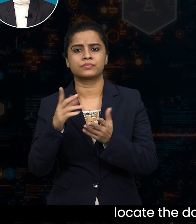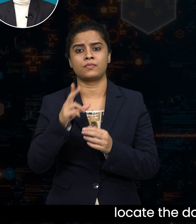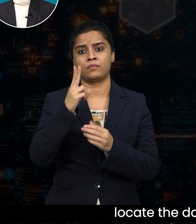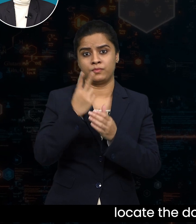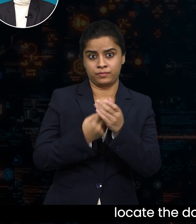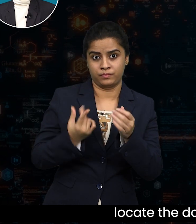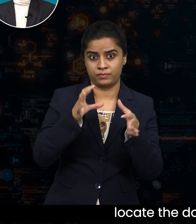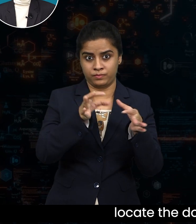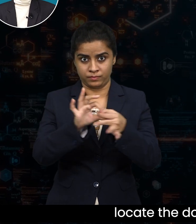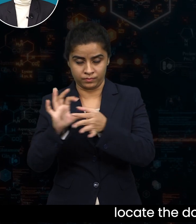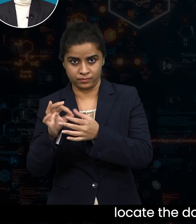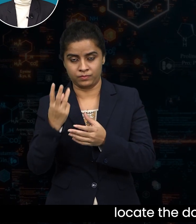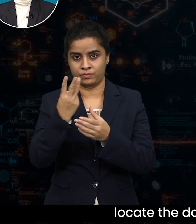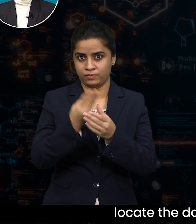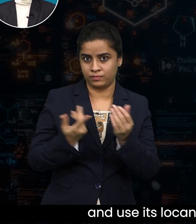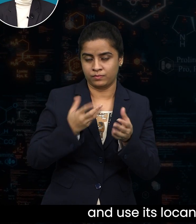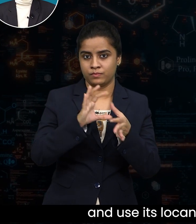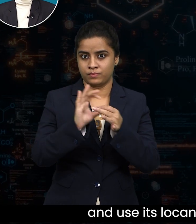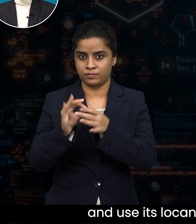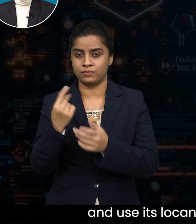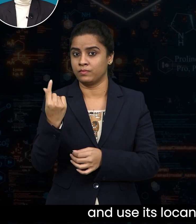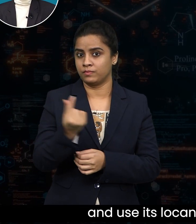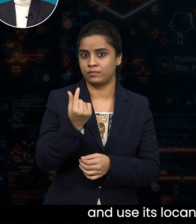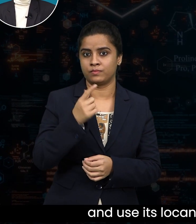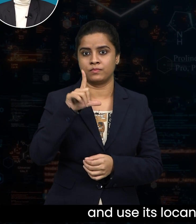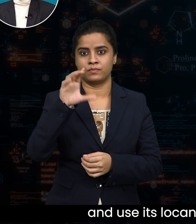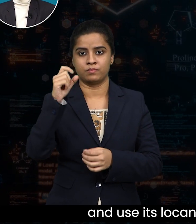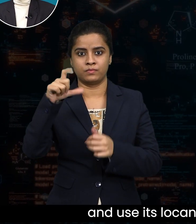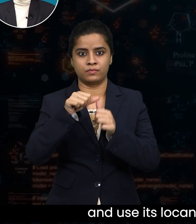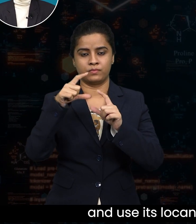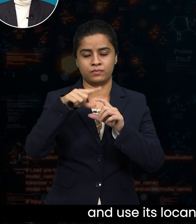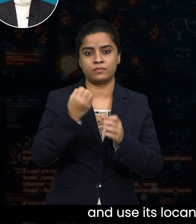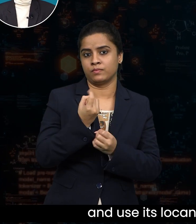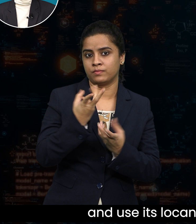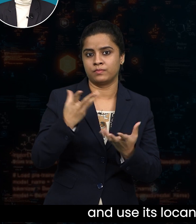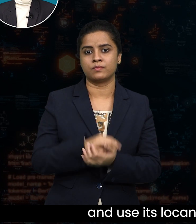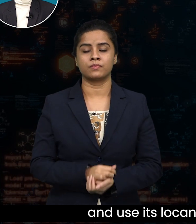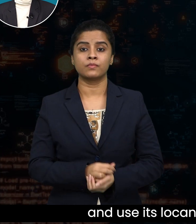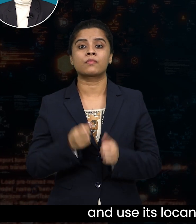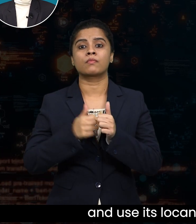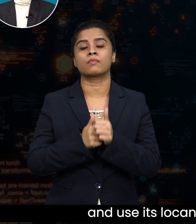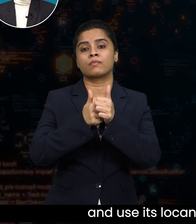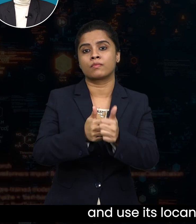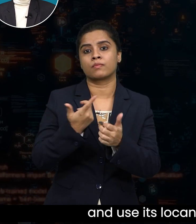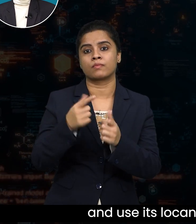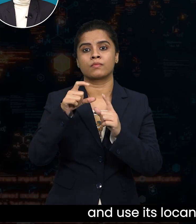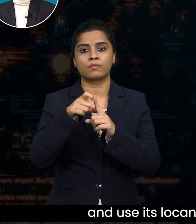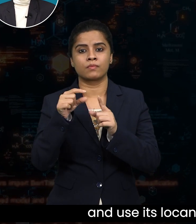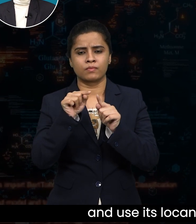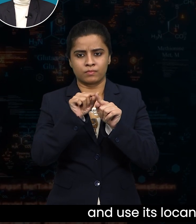bond or triple bond and use its locant number followed by a